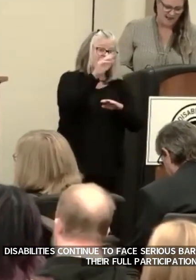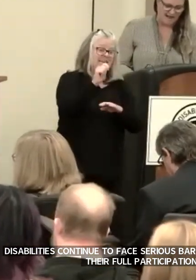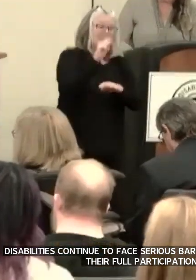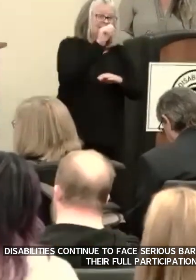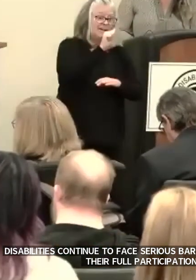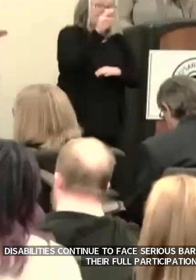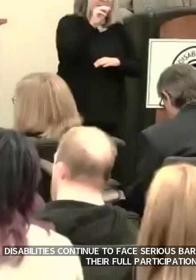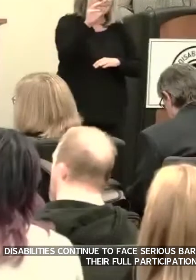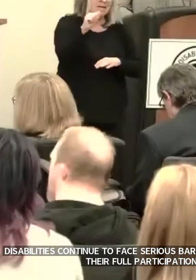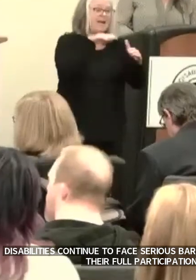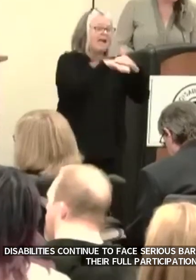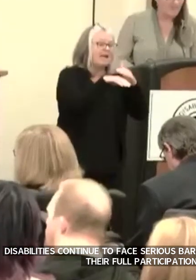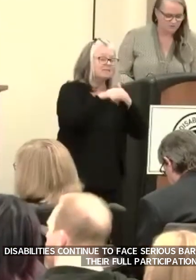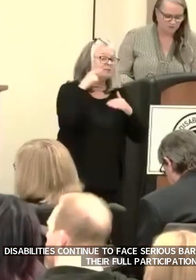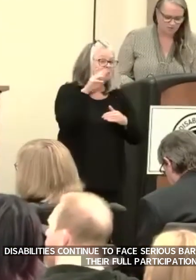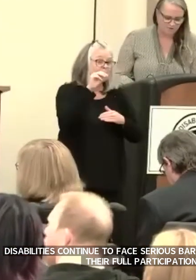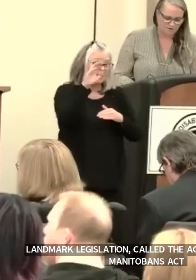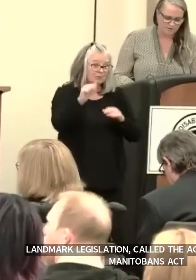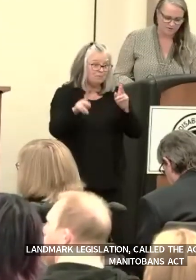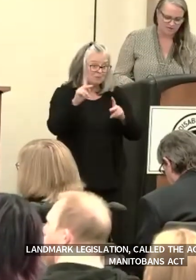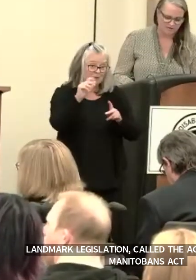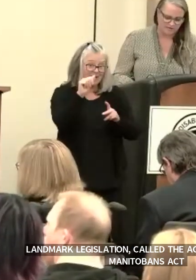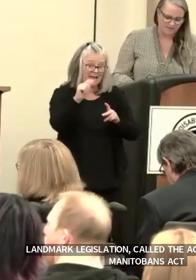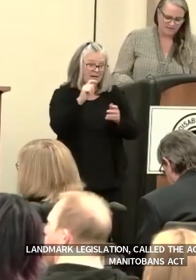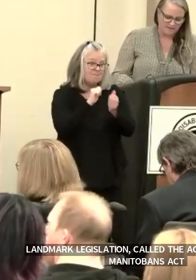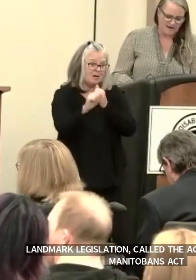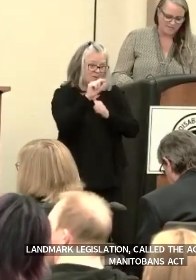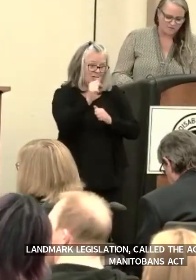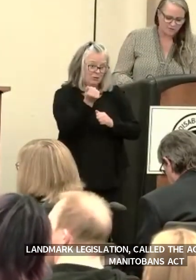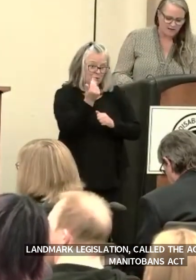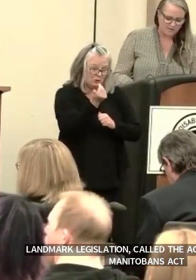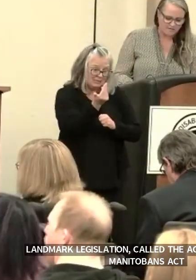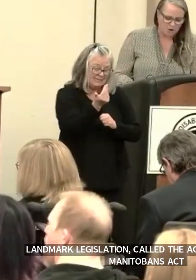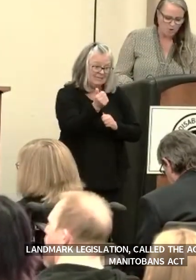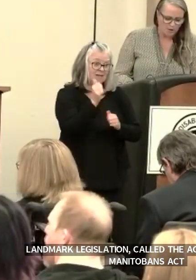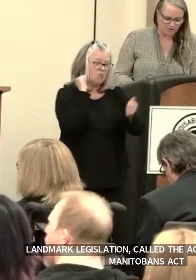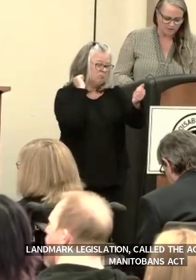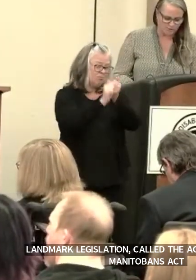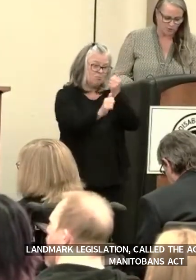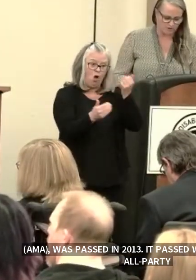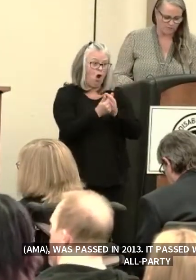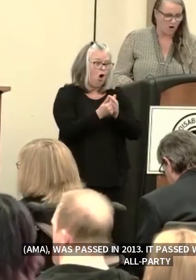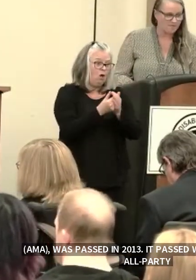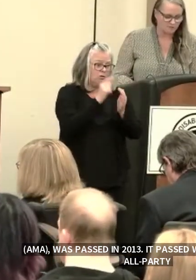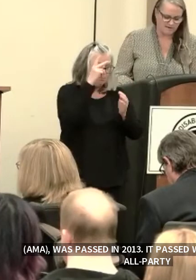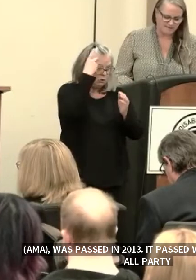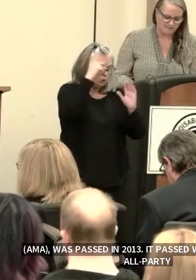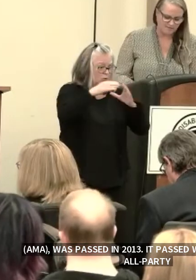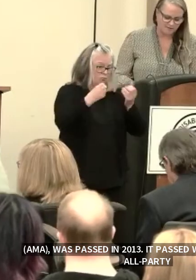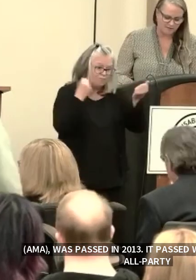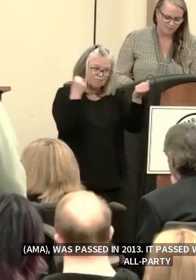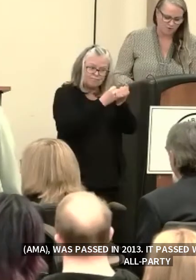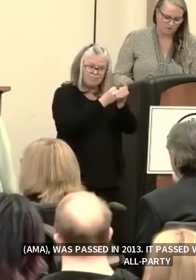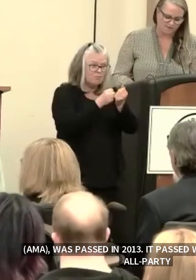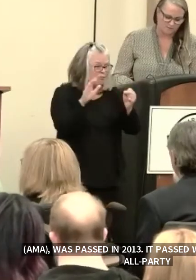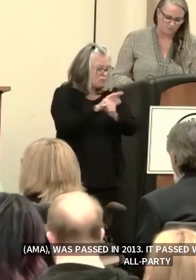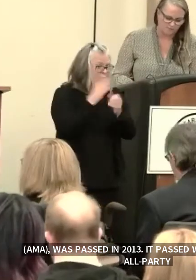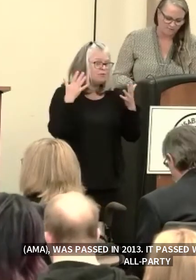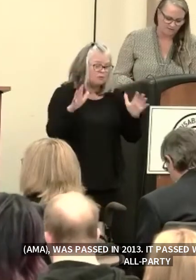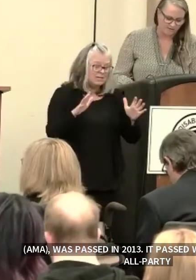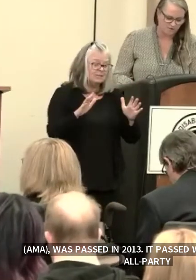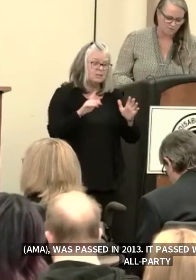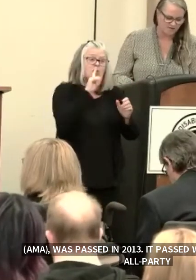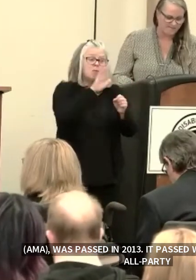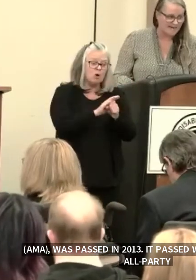the AMA, was passed in 2013. It passed with unanimous all-party support and promised to make significant progress in